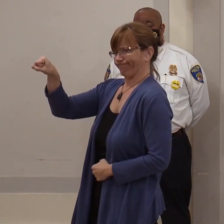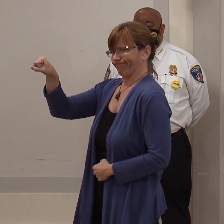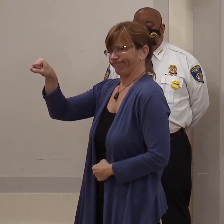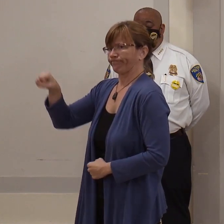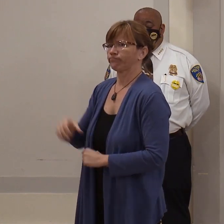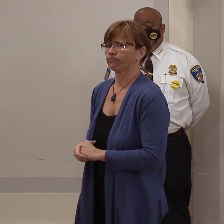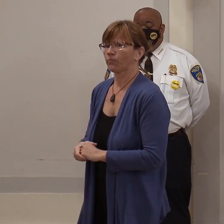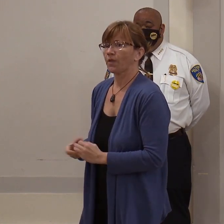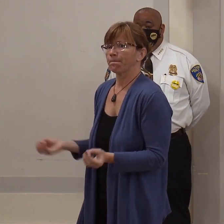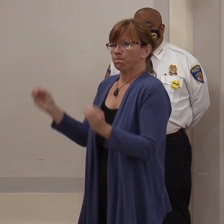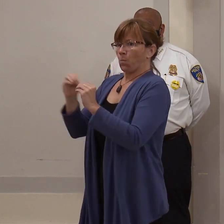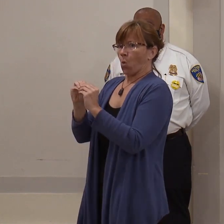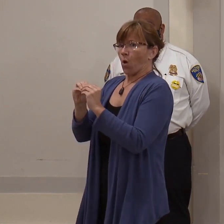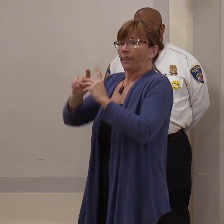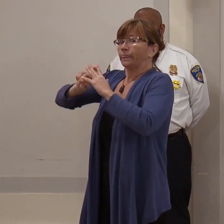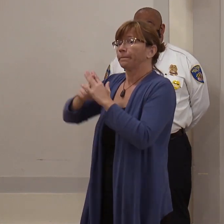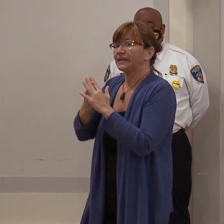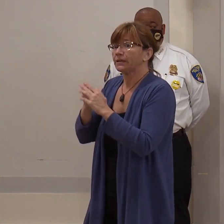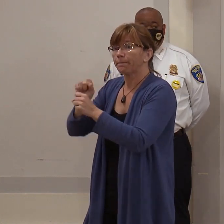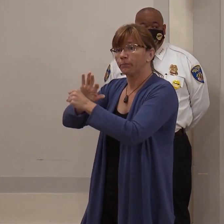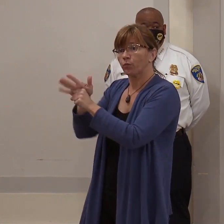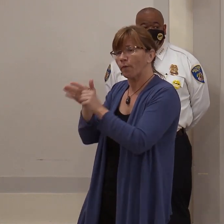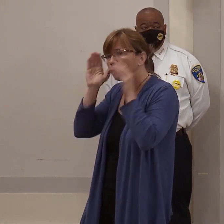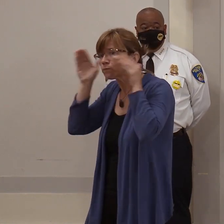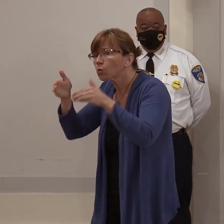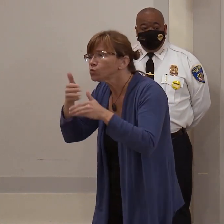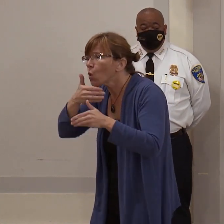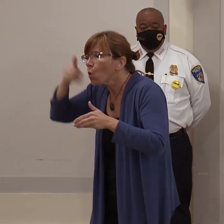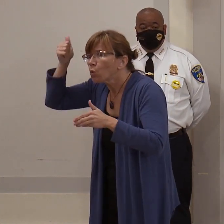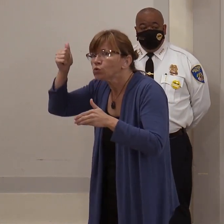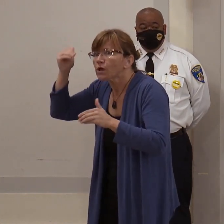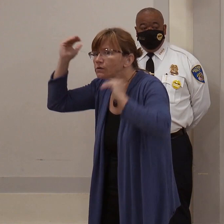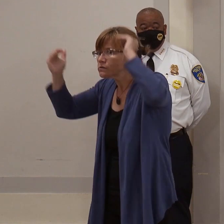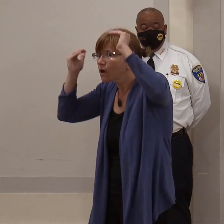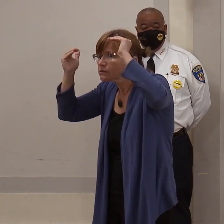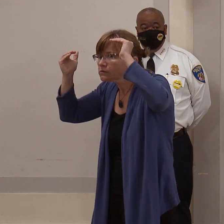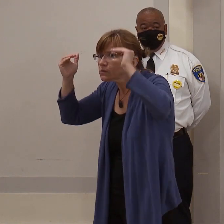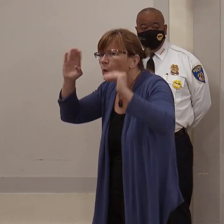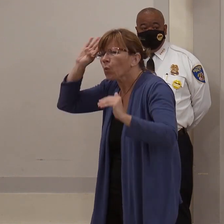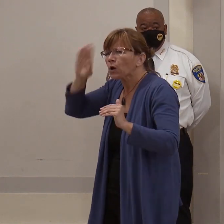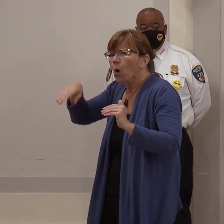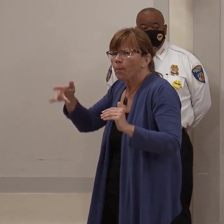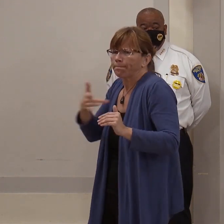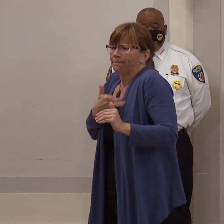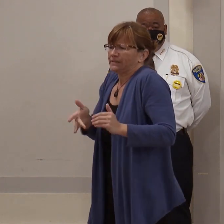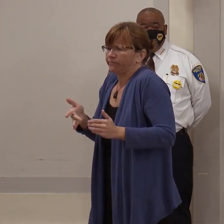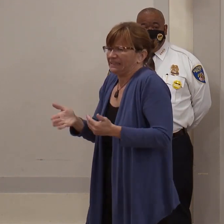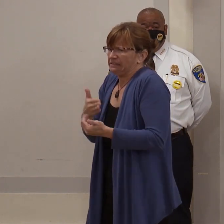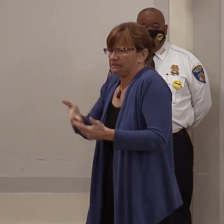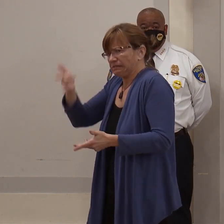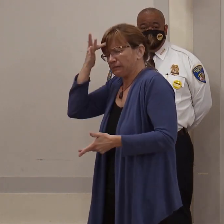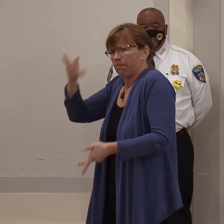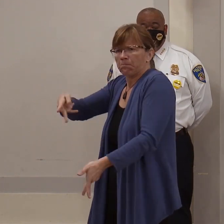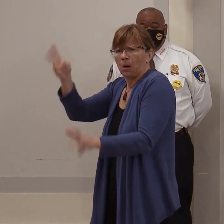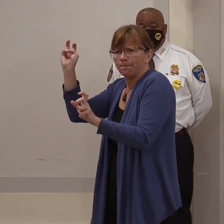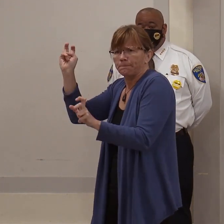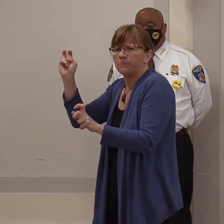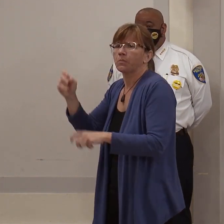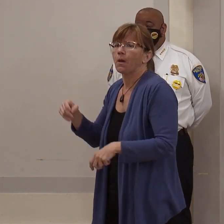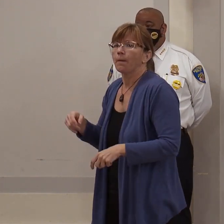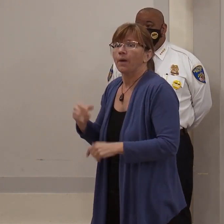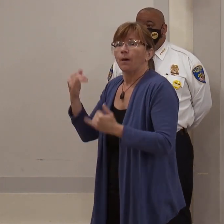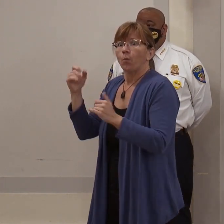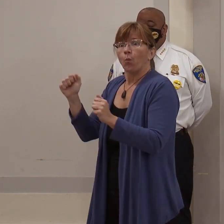attention and focus on our older adults. We know they get more sick. We know that their disease tends to be severe, but especially with the variants, we're seeing younger